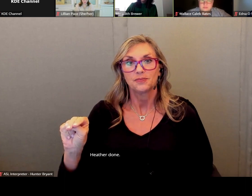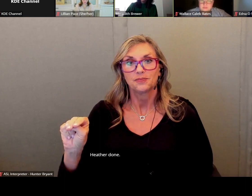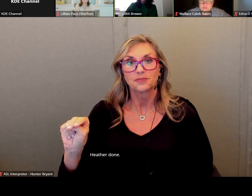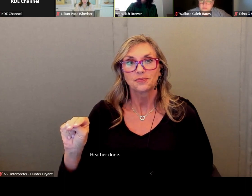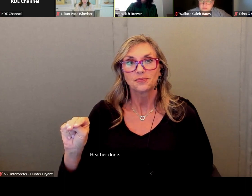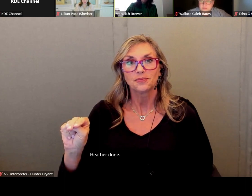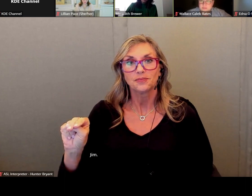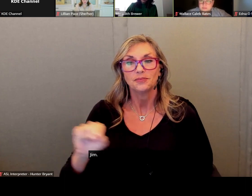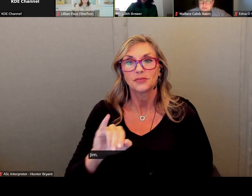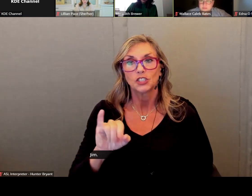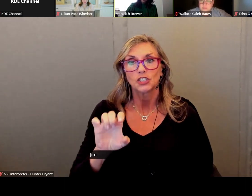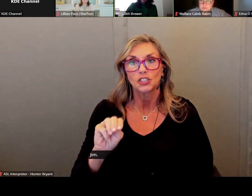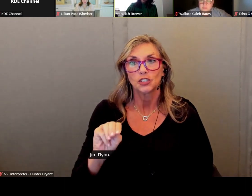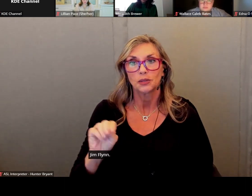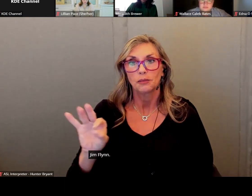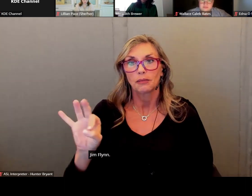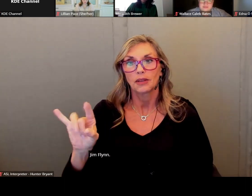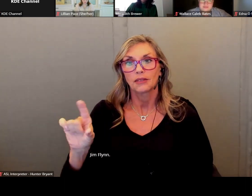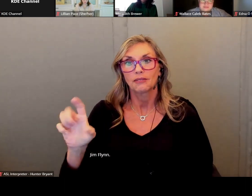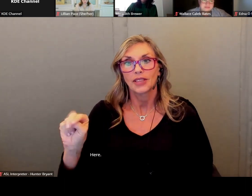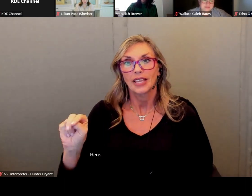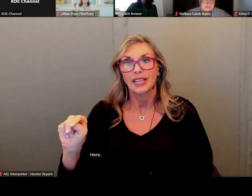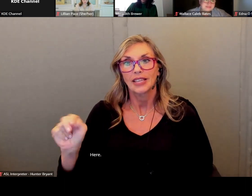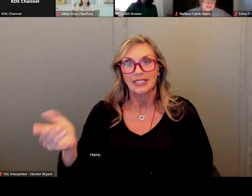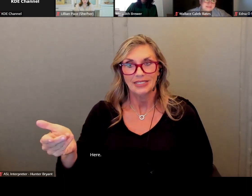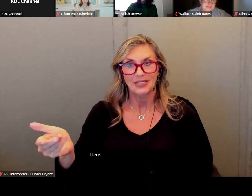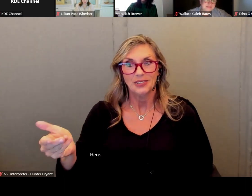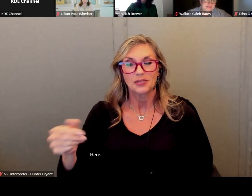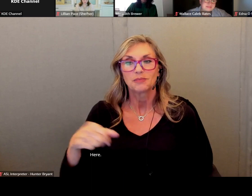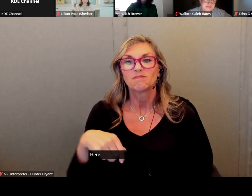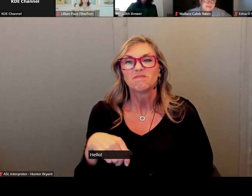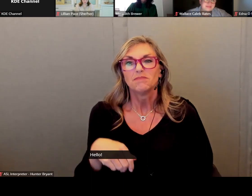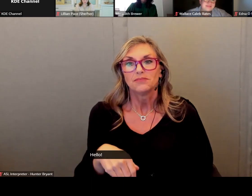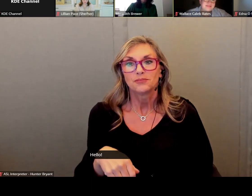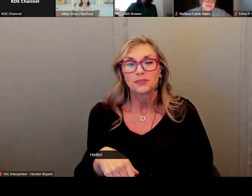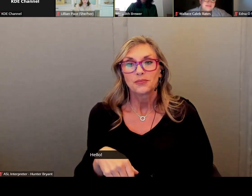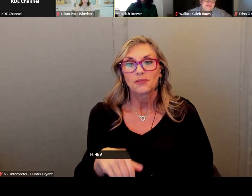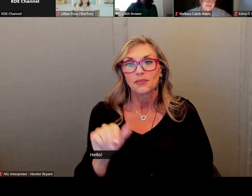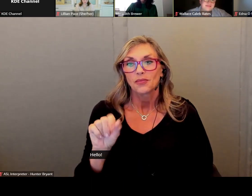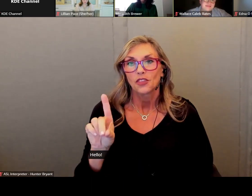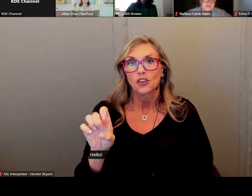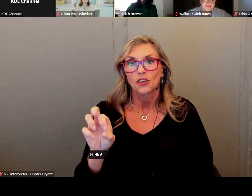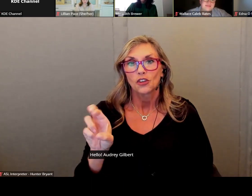Jim Flynn. Here. Hello. Audrey Gilbert.